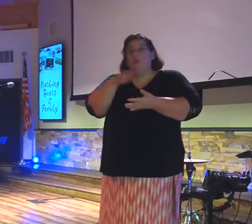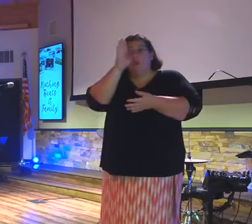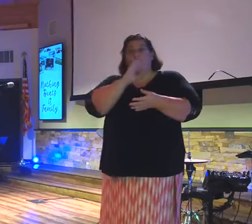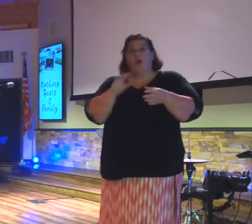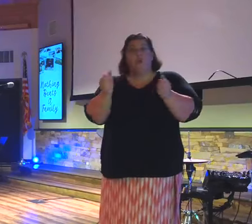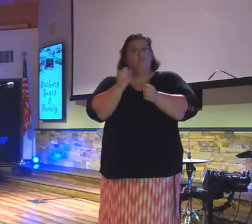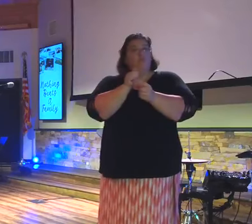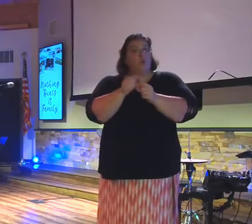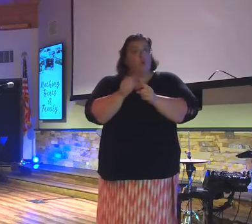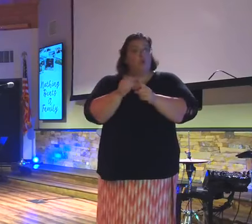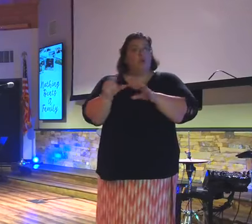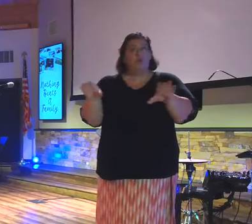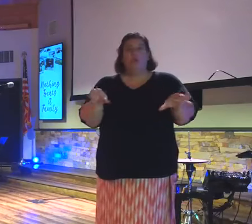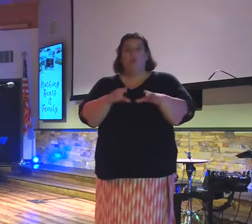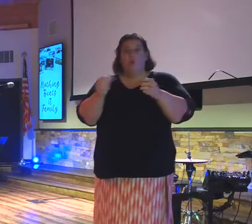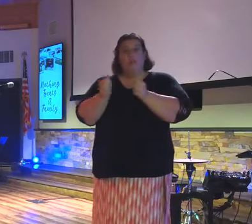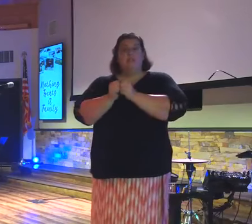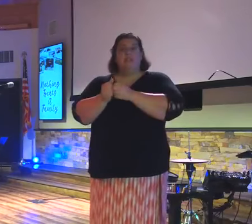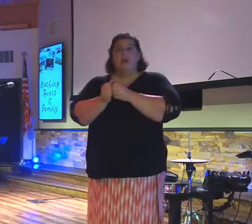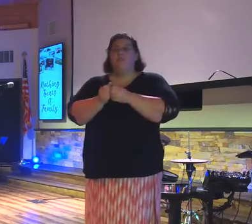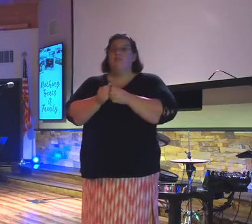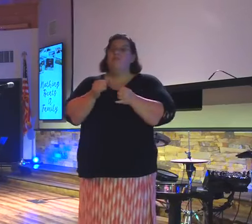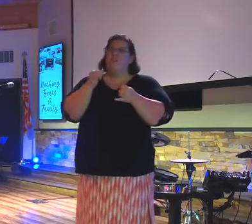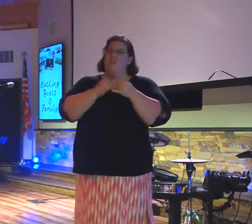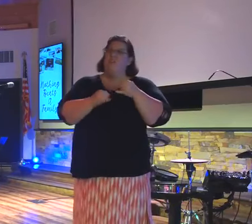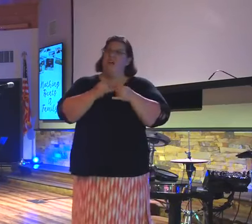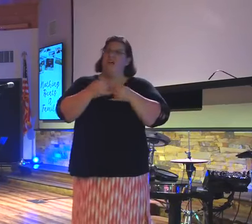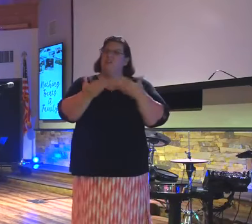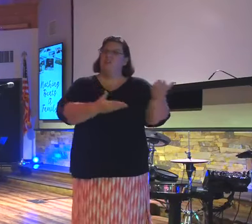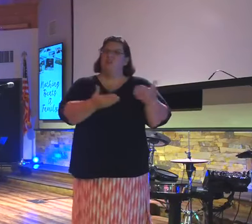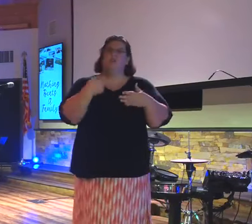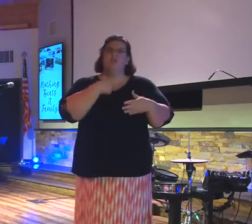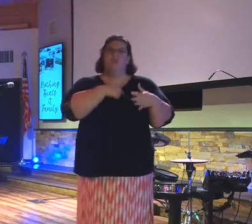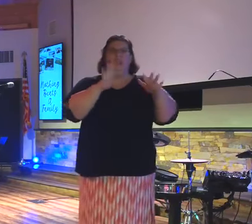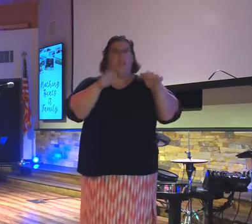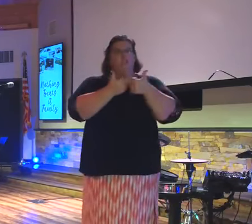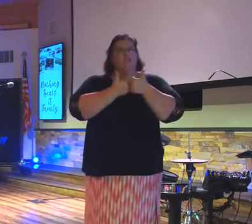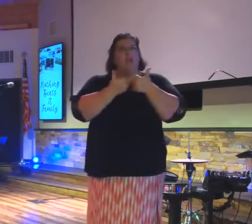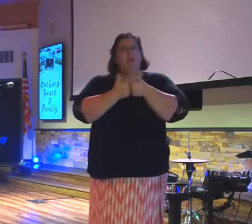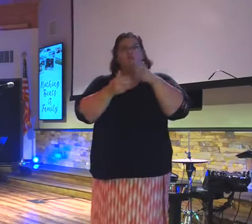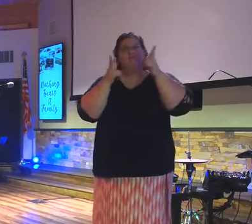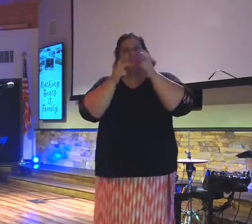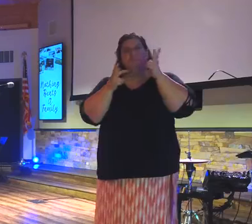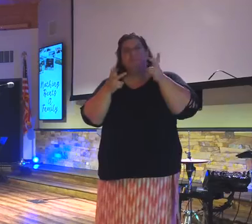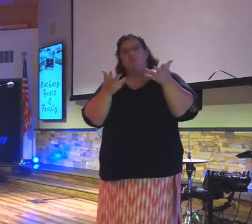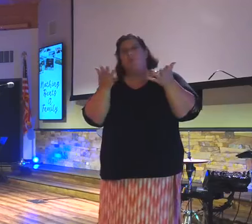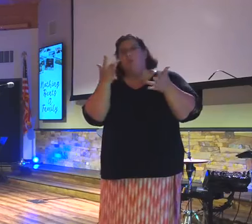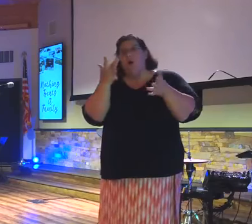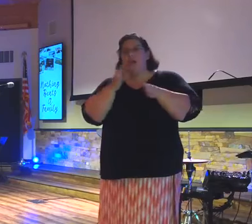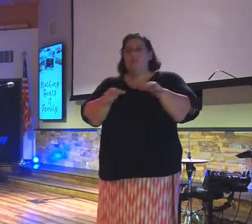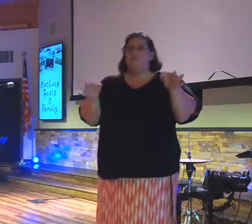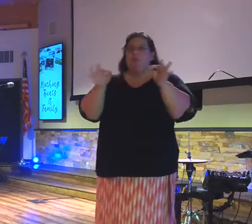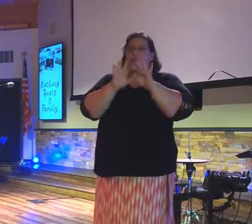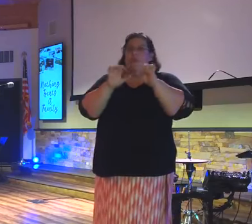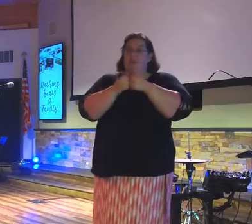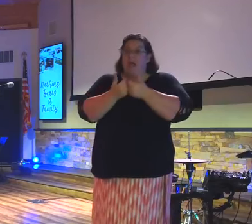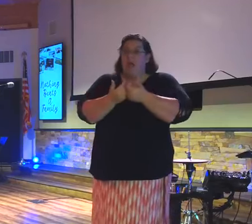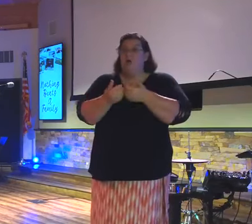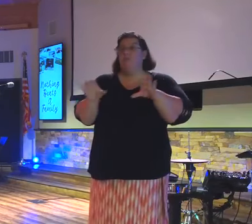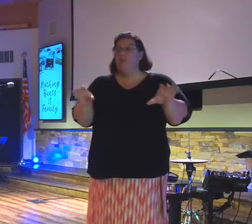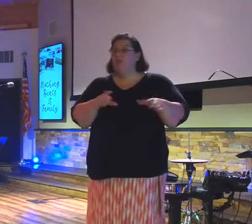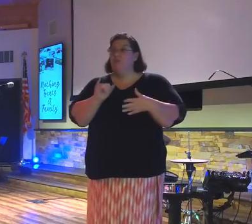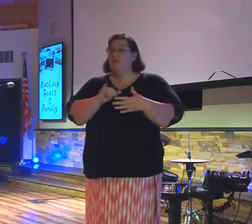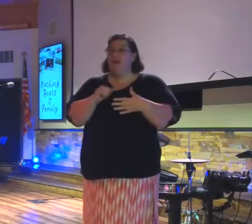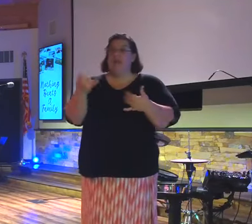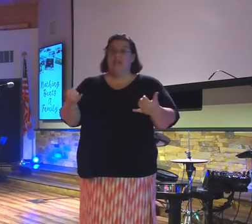together. In the last session, we had a challenge of, hey, we heard why this is important, how we do it.